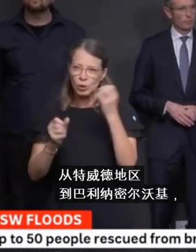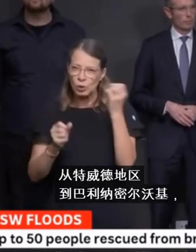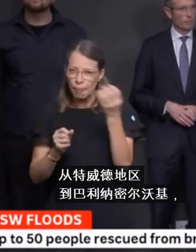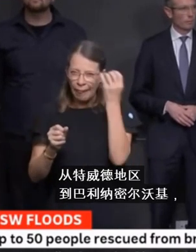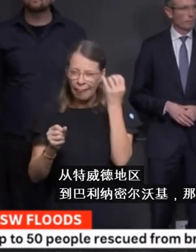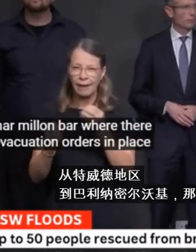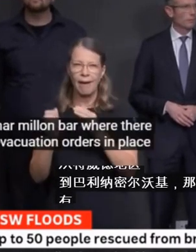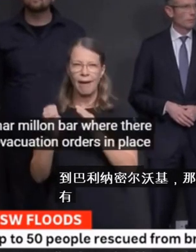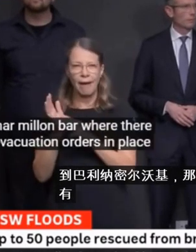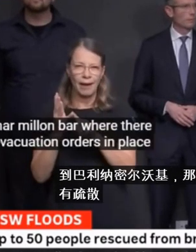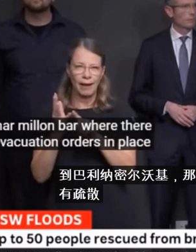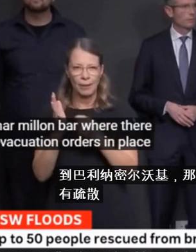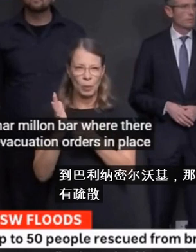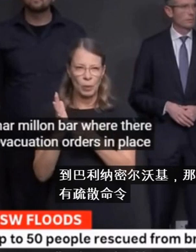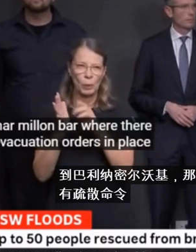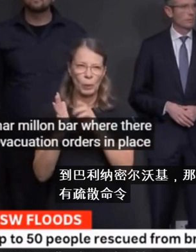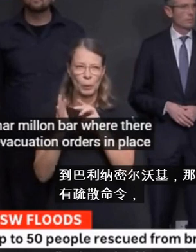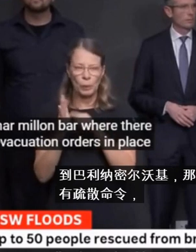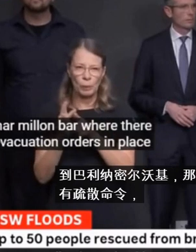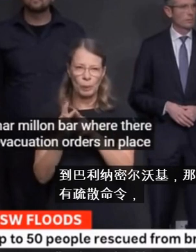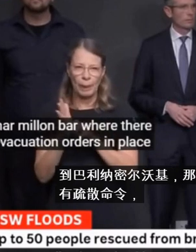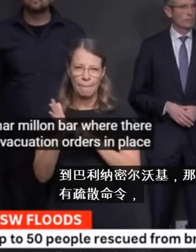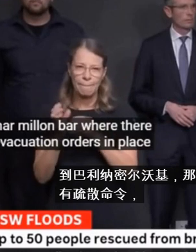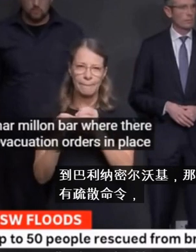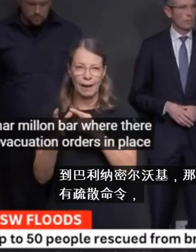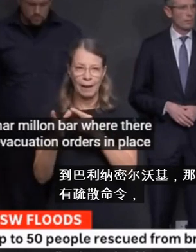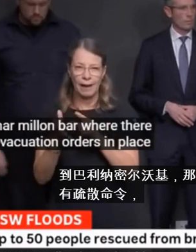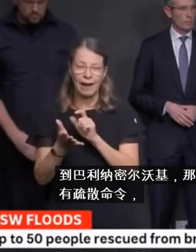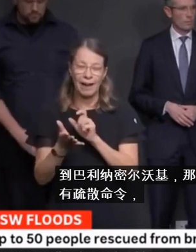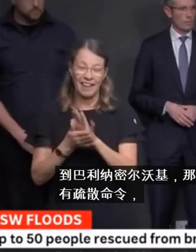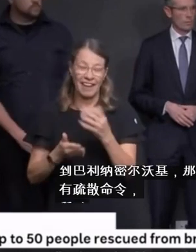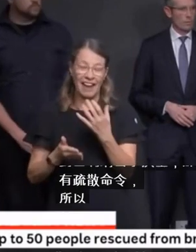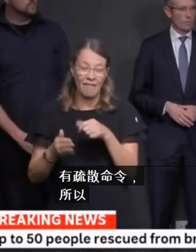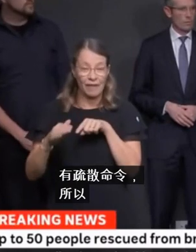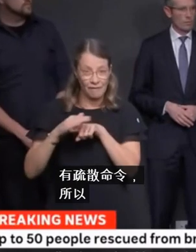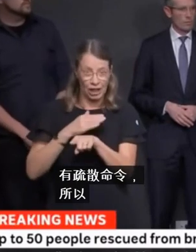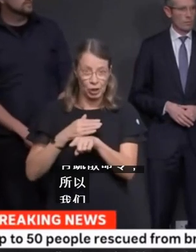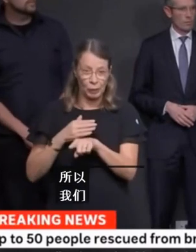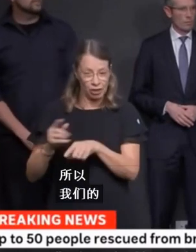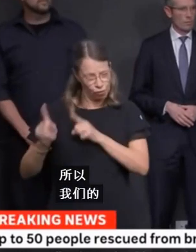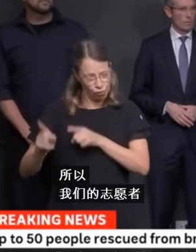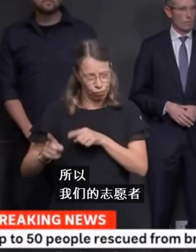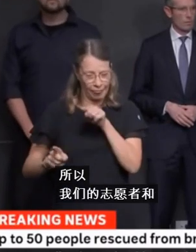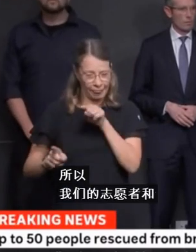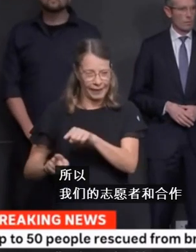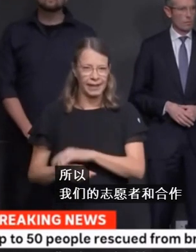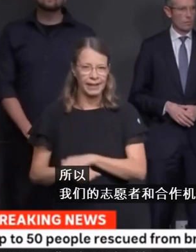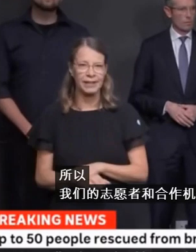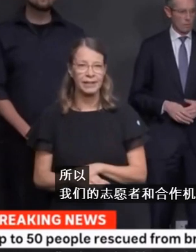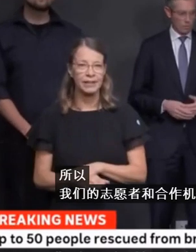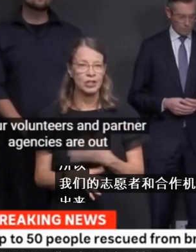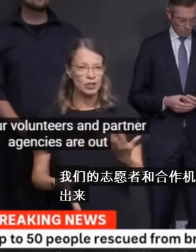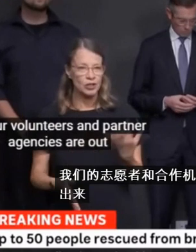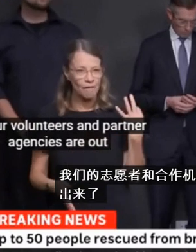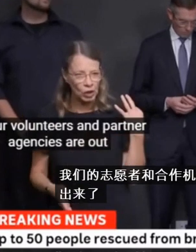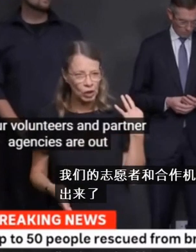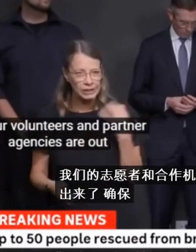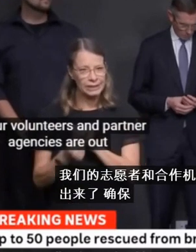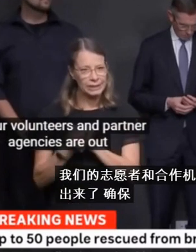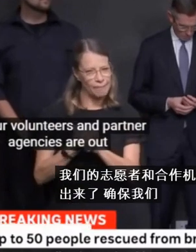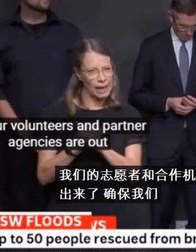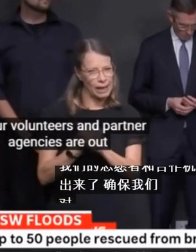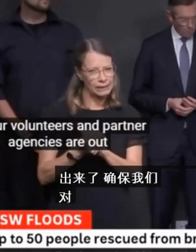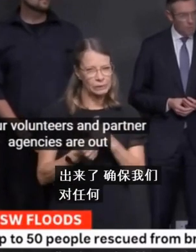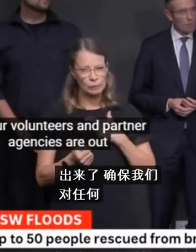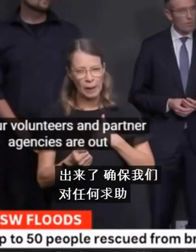Ballina, Murwillumbah, where there are evacuation orders in place. So our volunteers and partner agencies are out there making